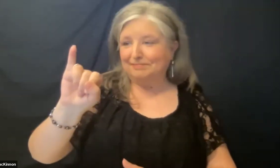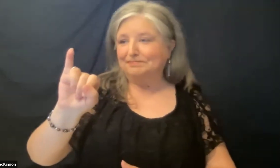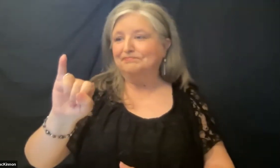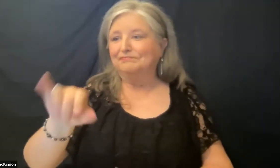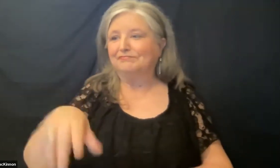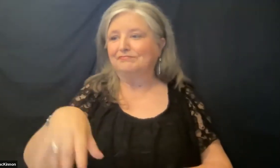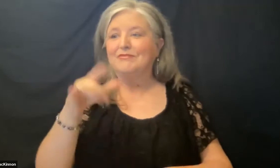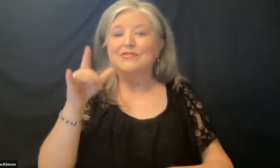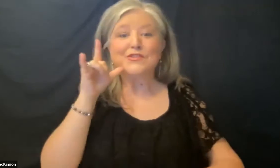Kanageskarampalai.